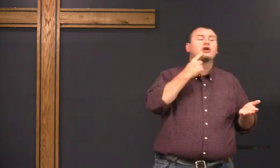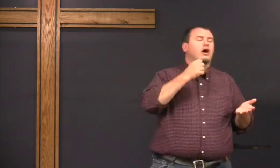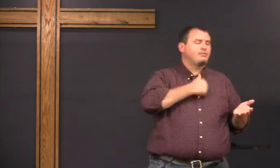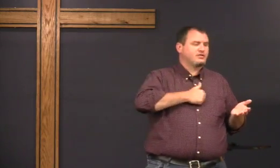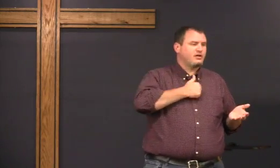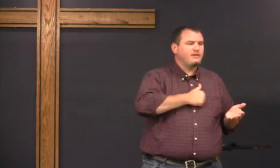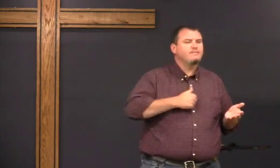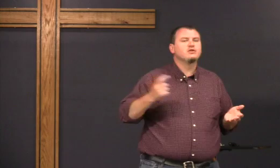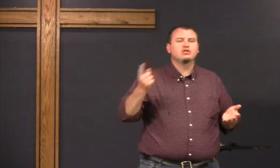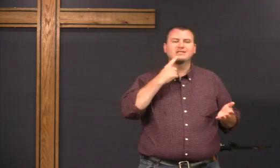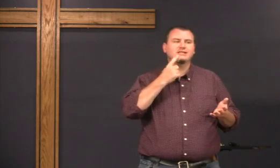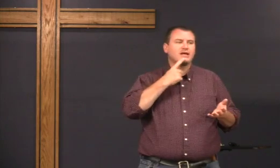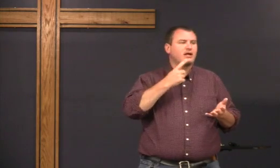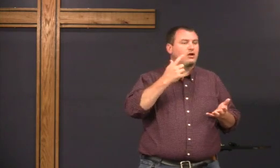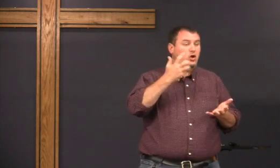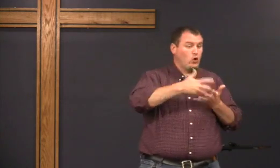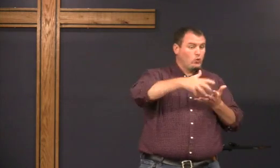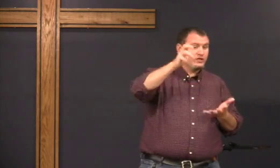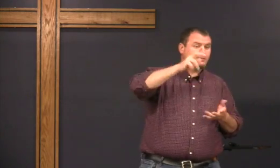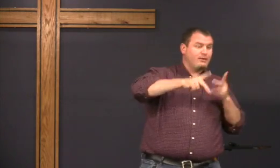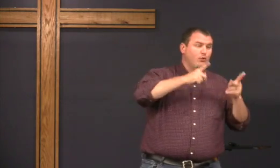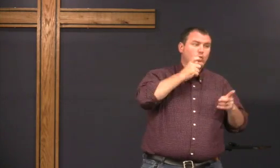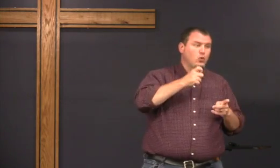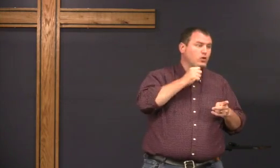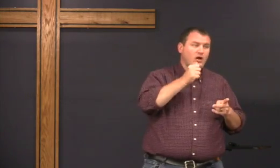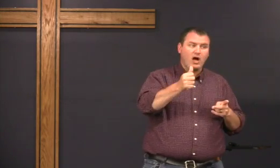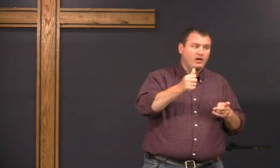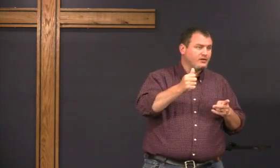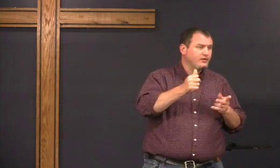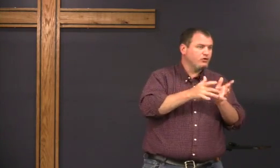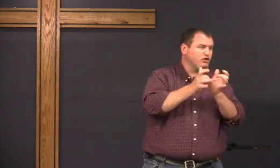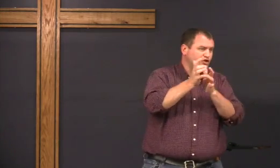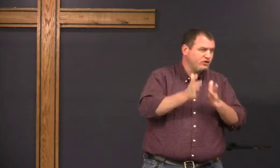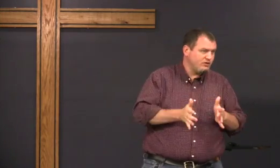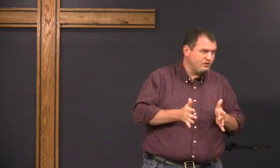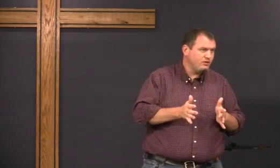I'm sorry. She said rich people who are not Christian